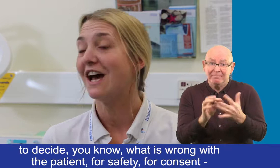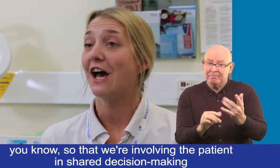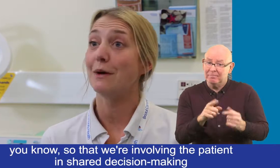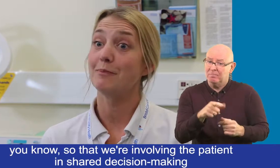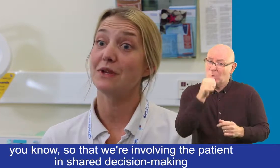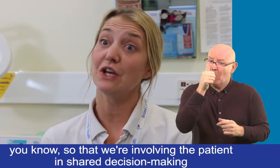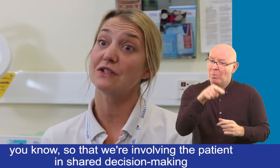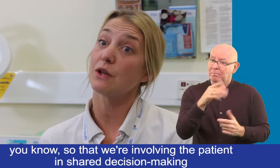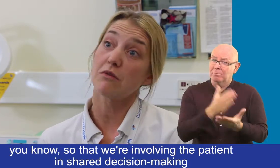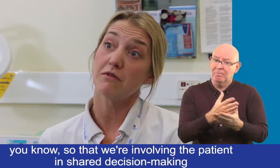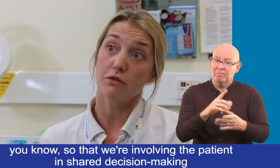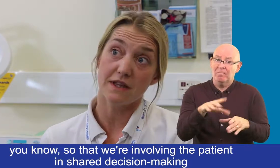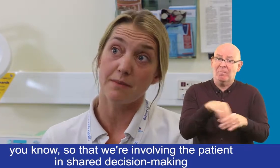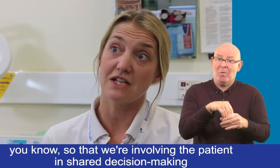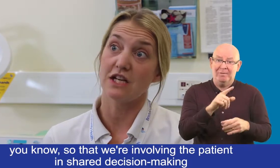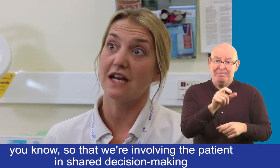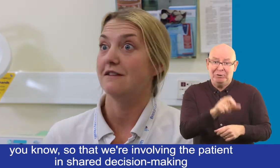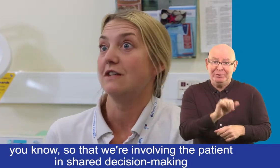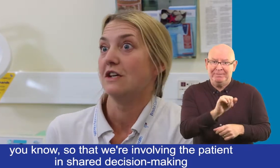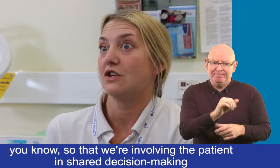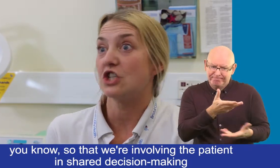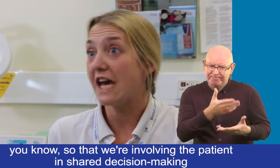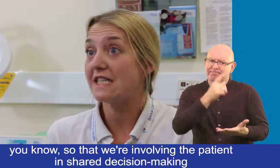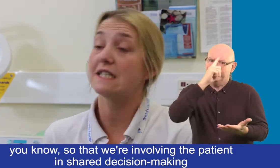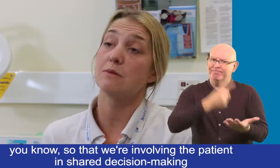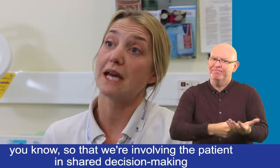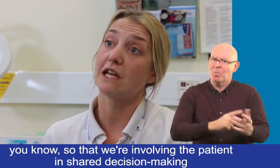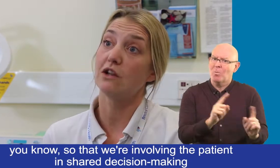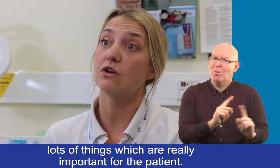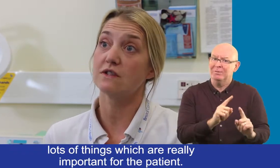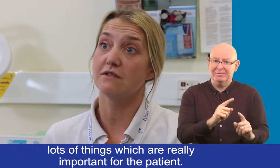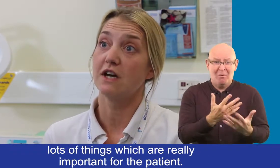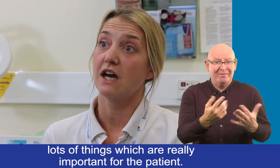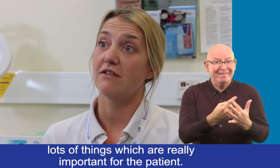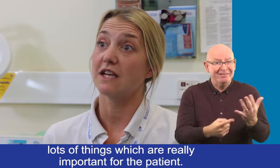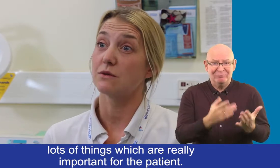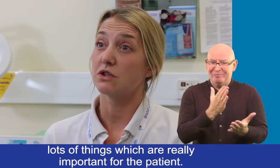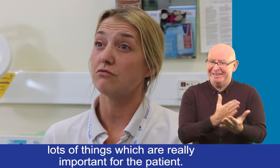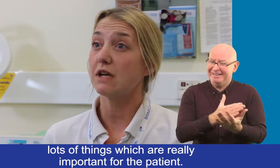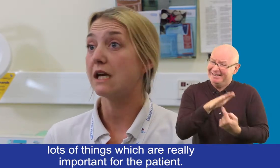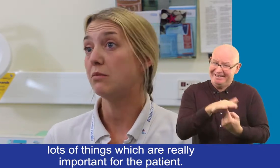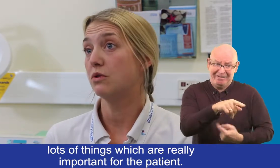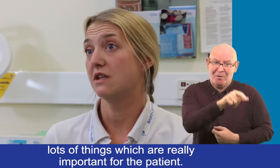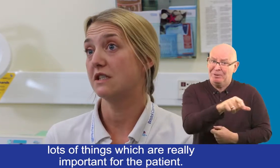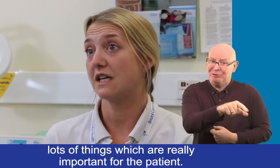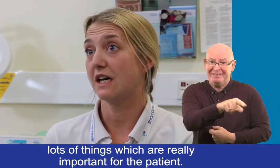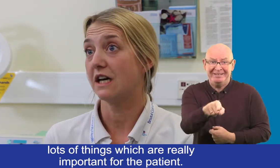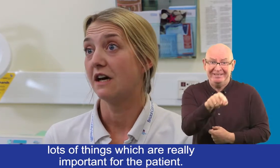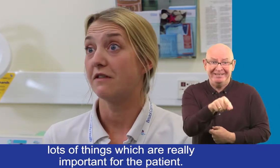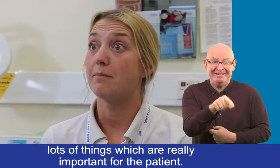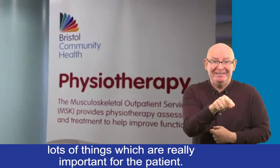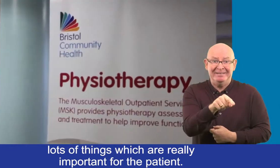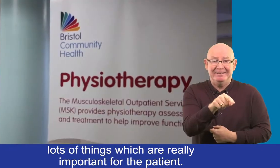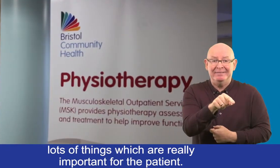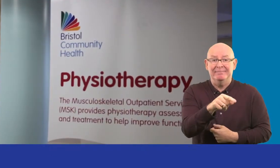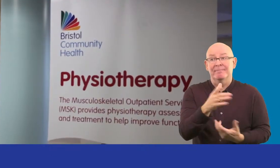consent, so that we're involving the patient in sort of shared decision making, lots of things which are really important